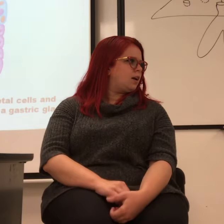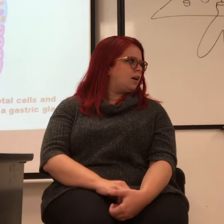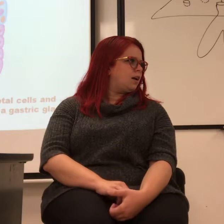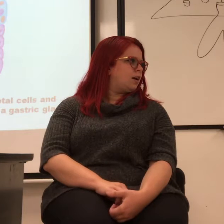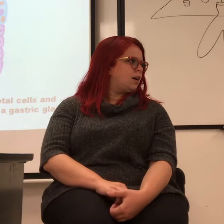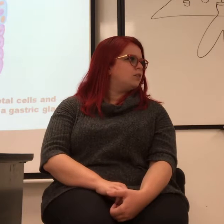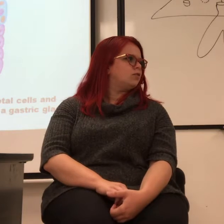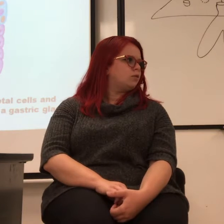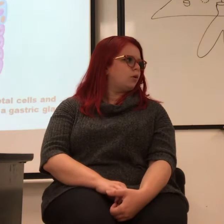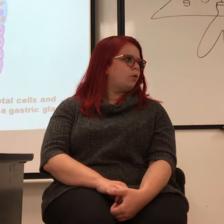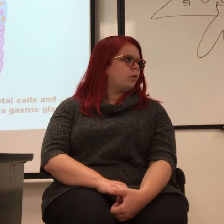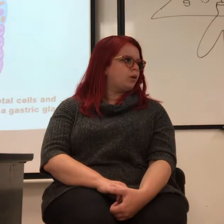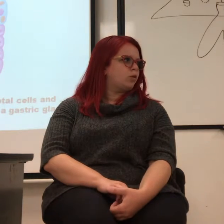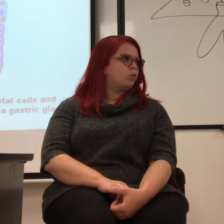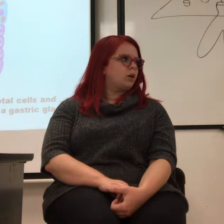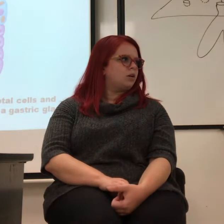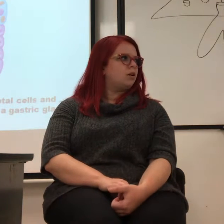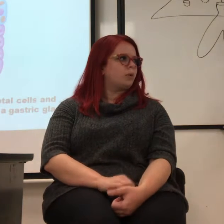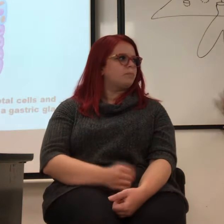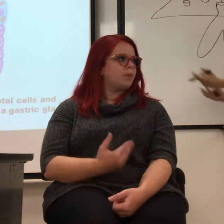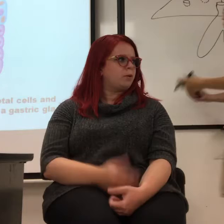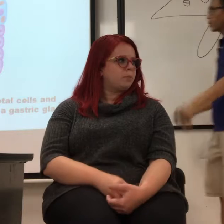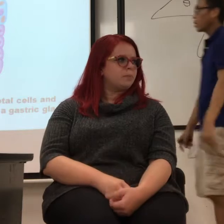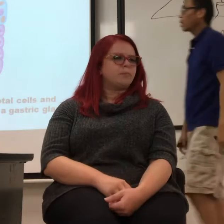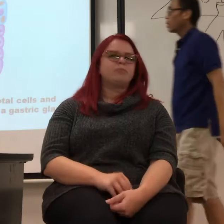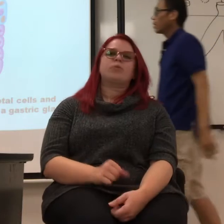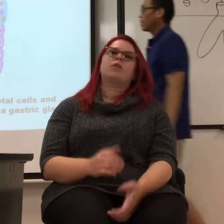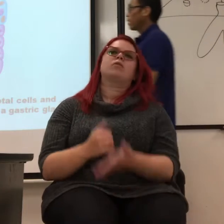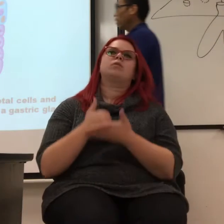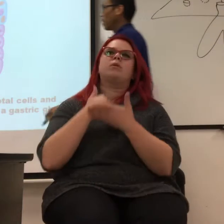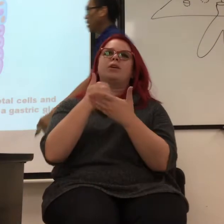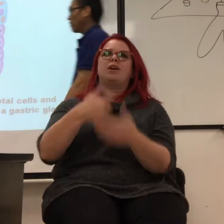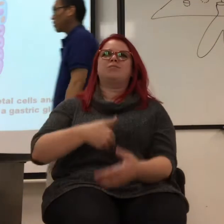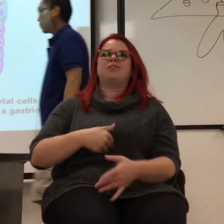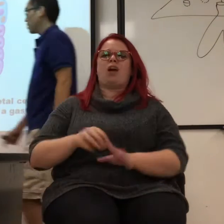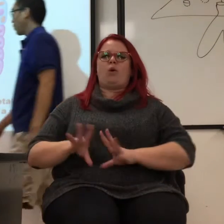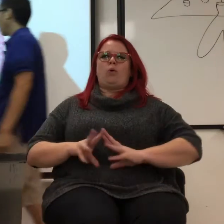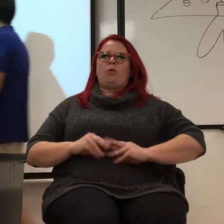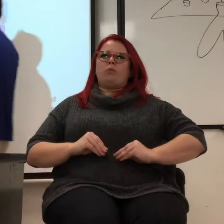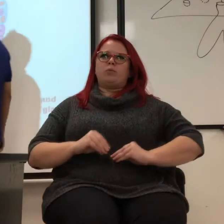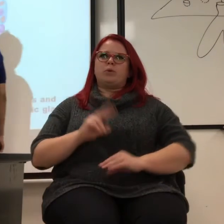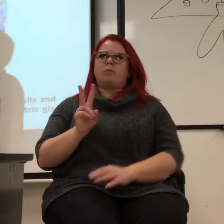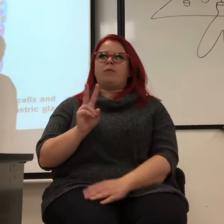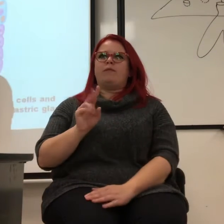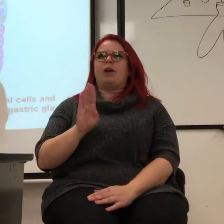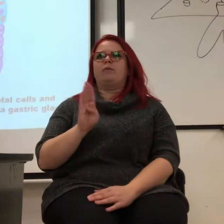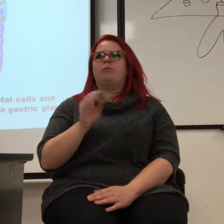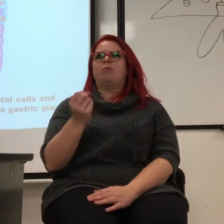Remember I said that was a factor, it helps the gut absorb vitamin B12.